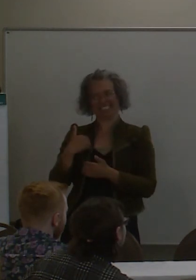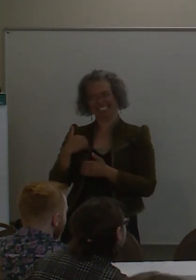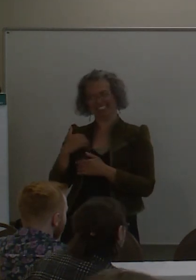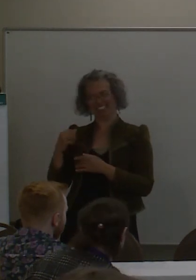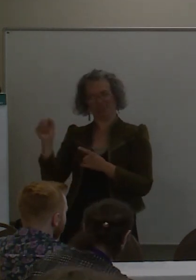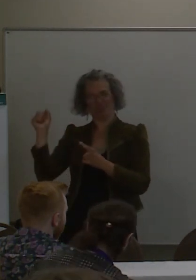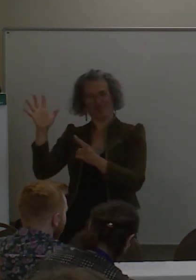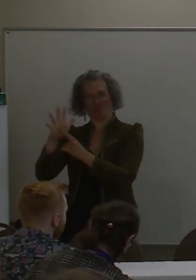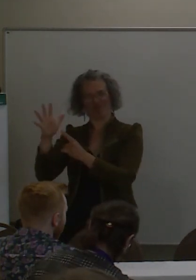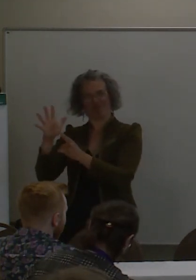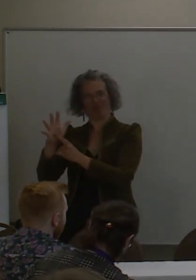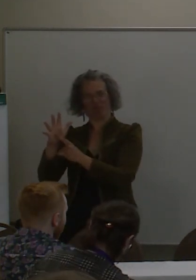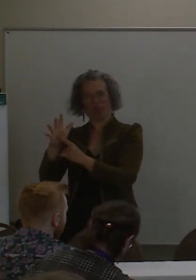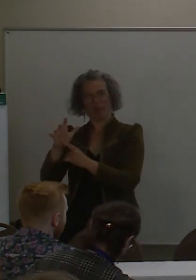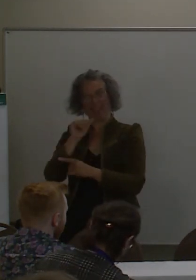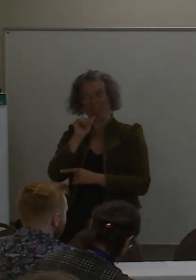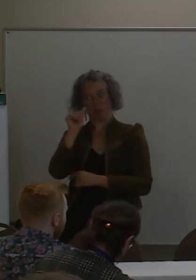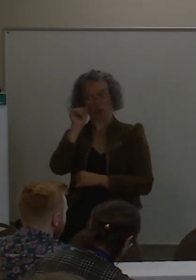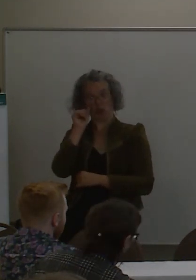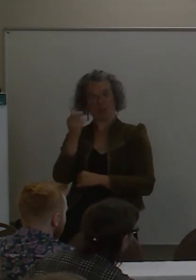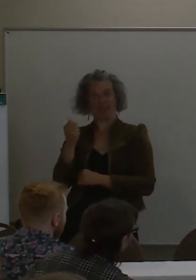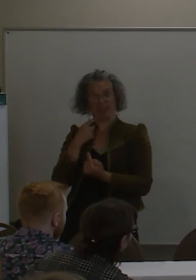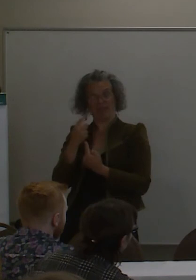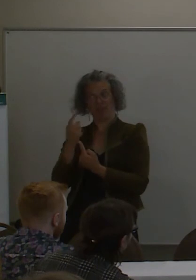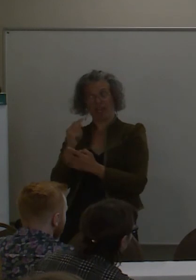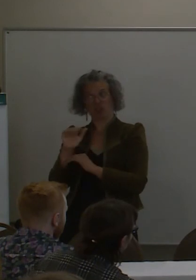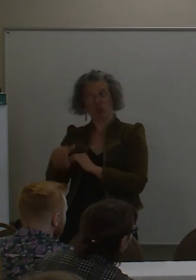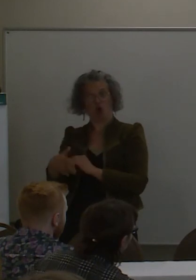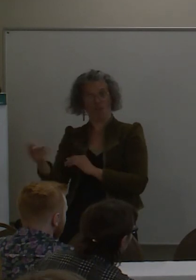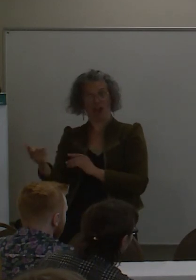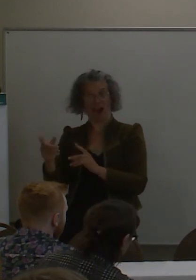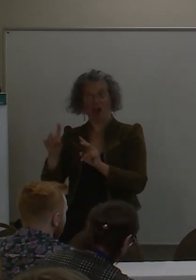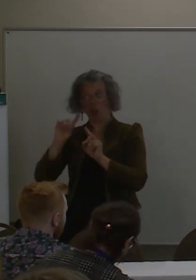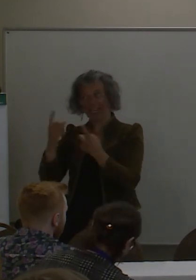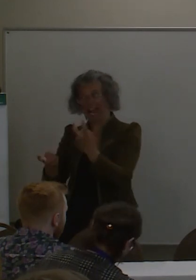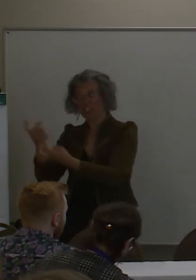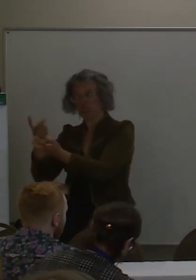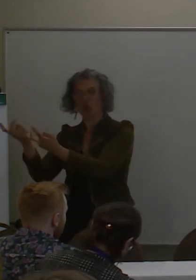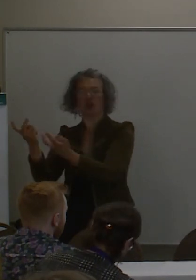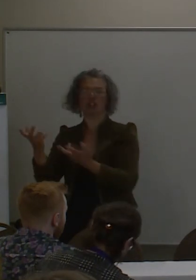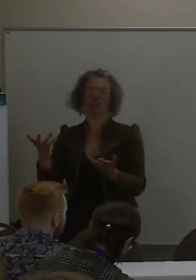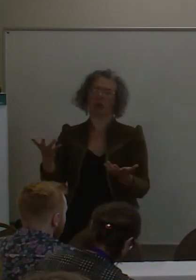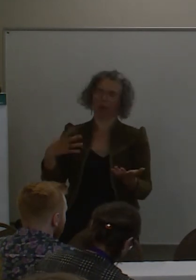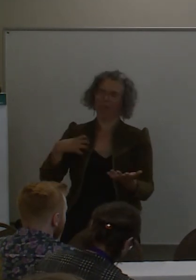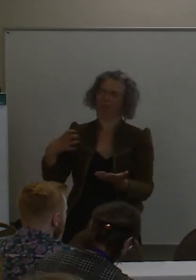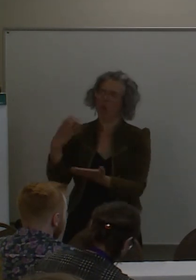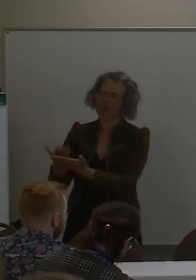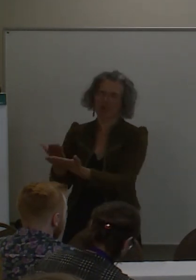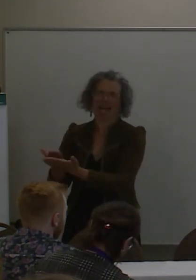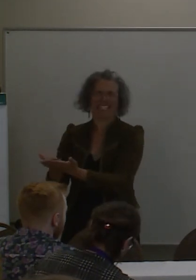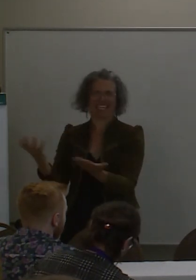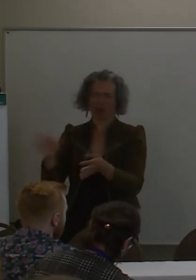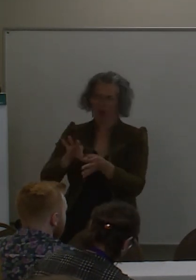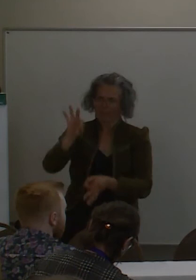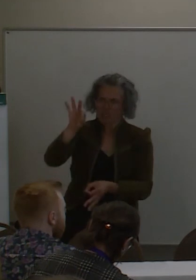have been a lot more, I think, demanding if we knew some of the stuff around not being able to search and what happens when we try to measure